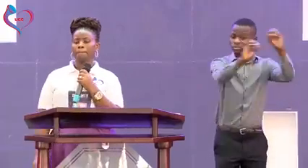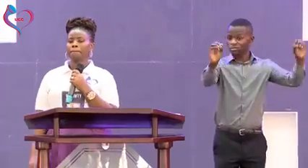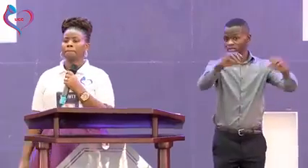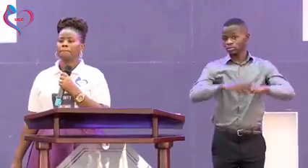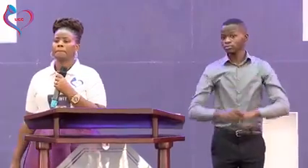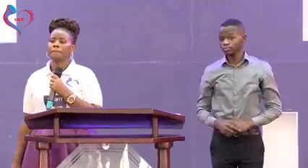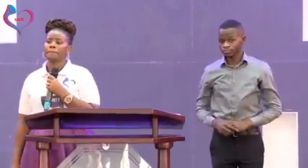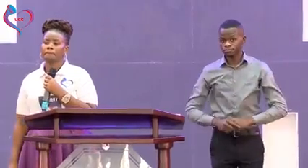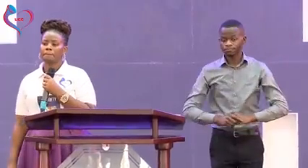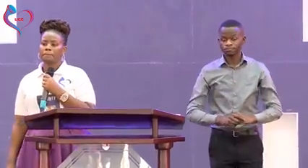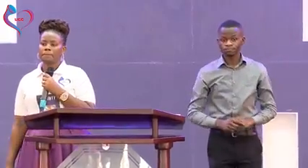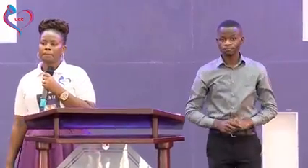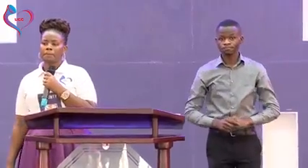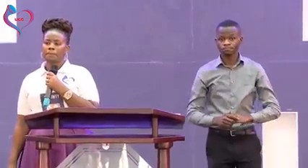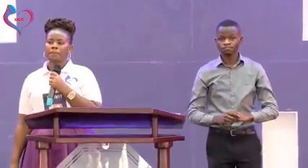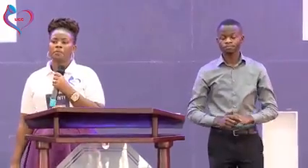hellfire.